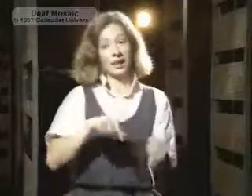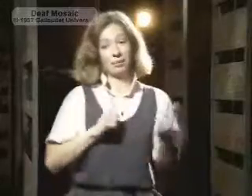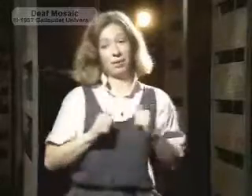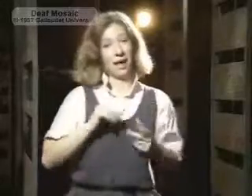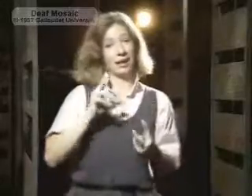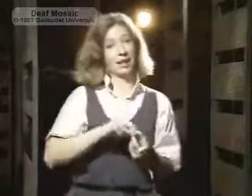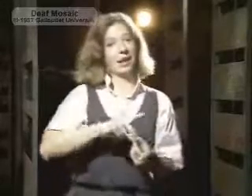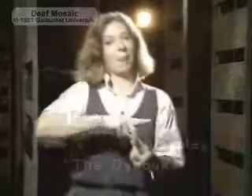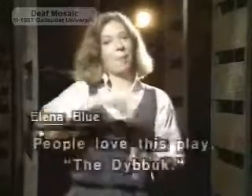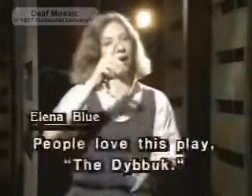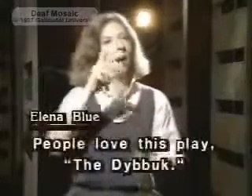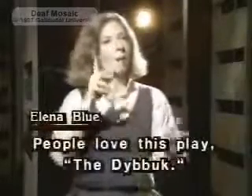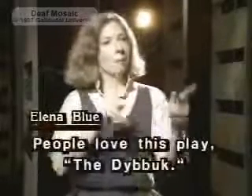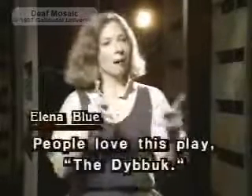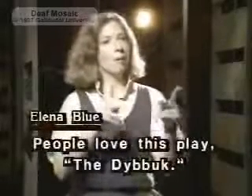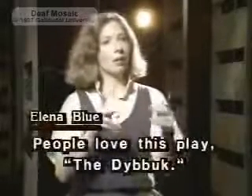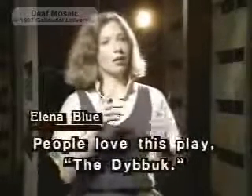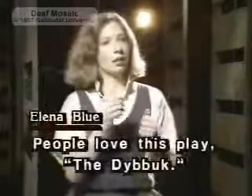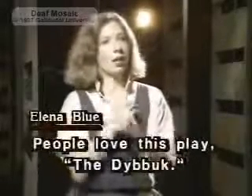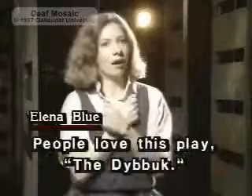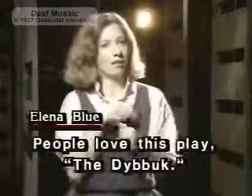People love this play, the Dybbuk.